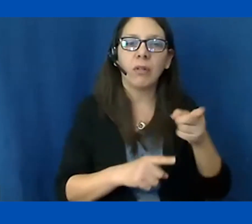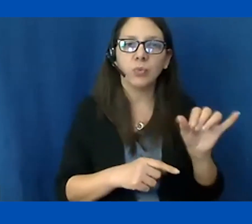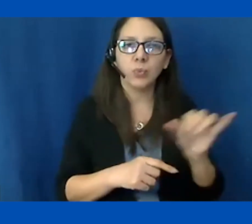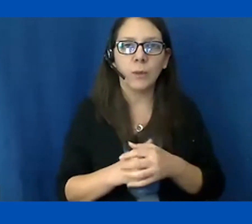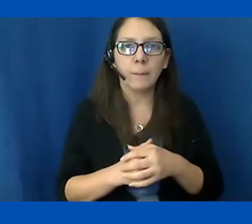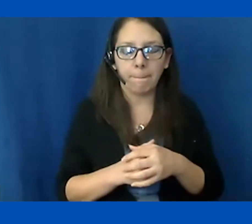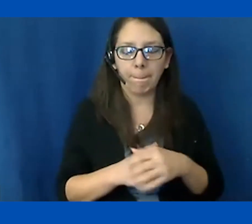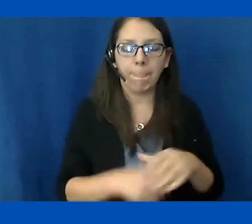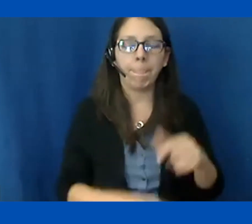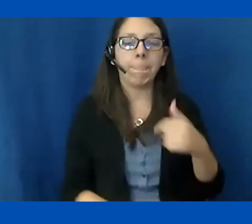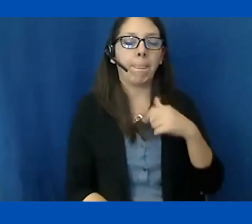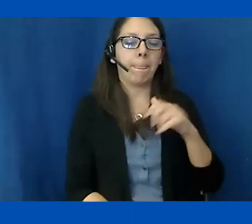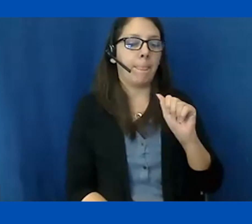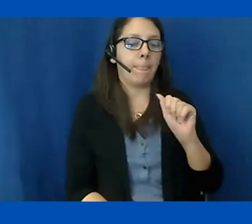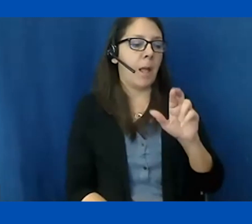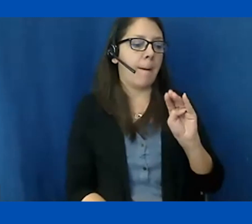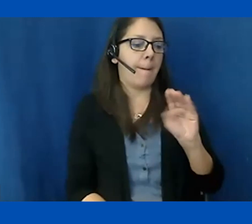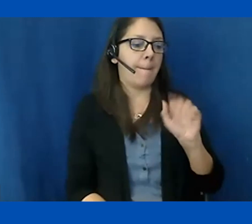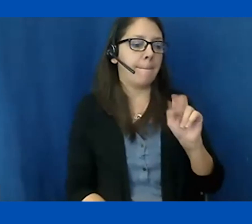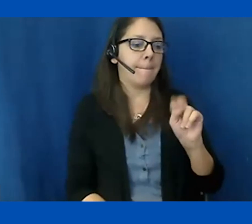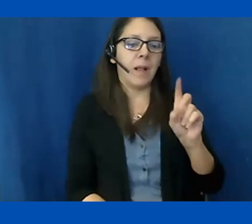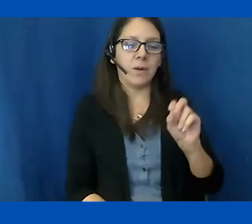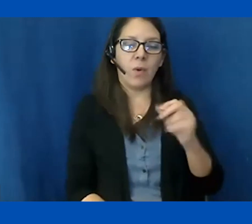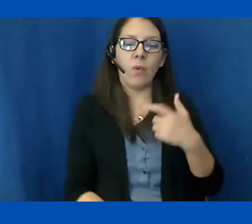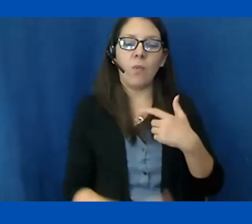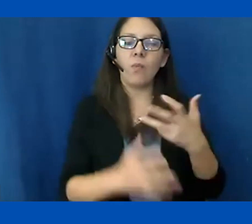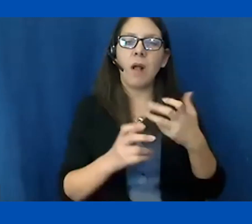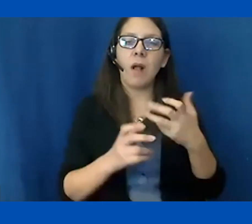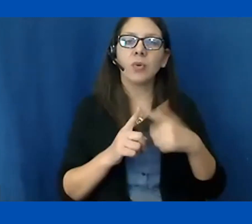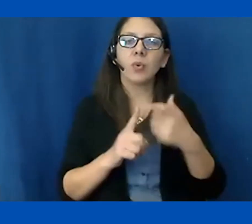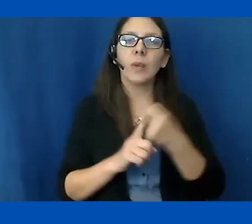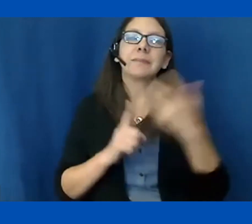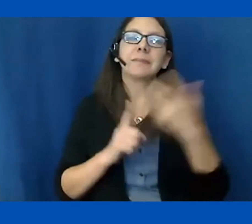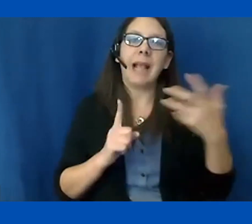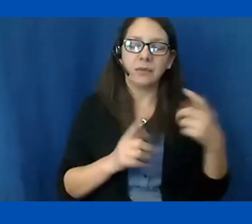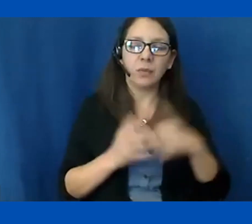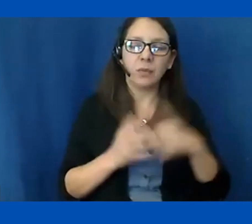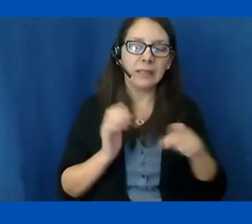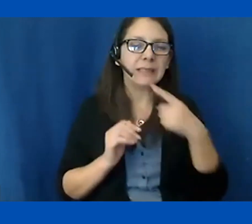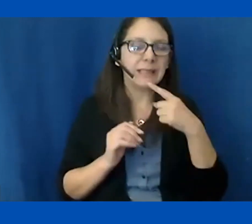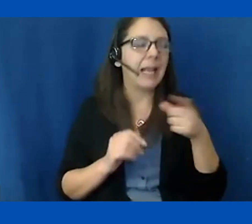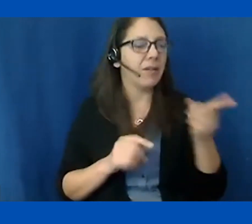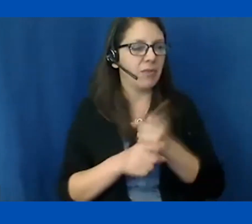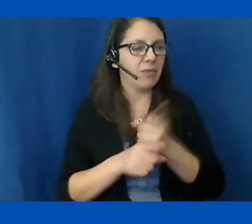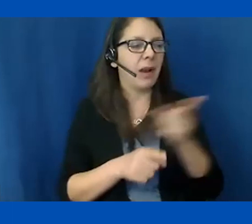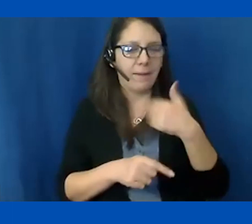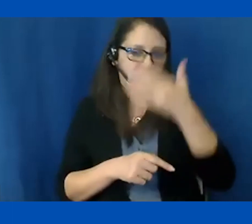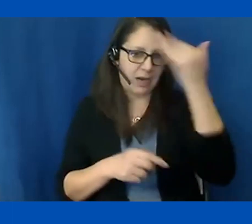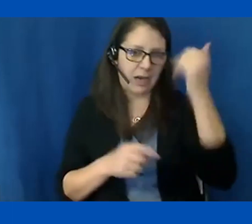Manny said earlier. I really like what he said because I forgot to mention that on mine too, where he said,